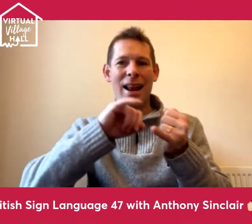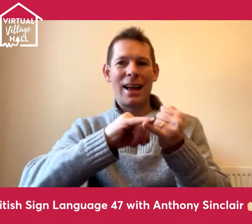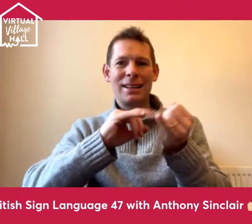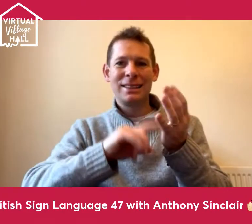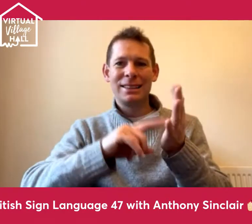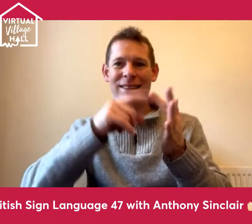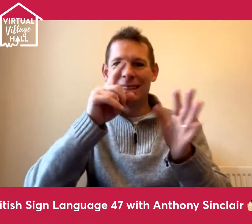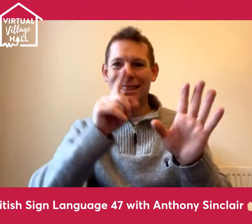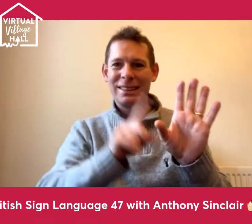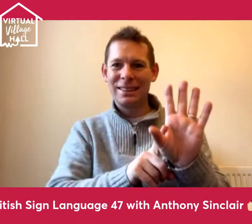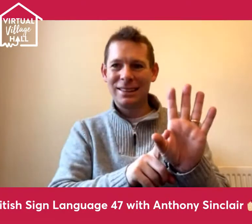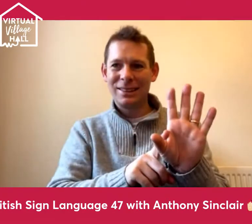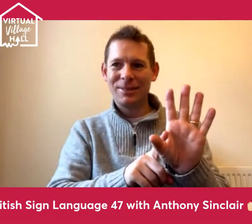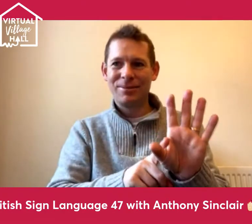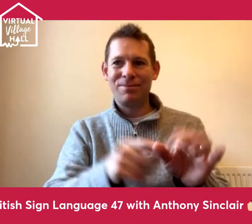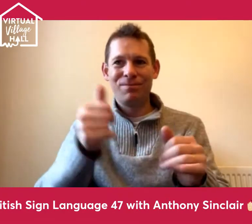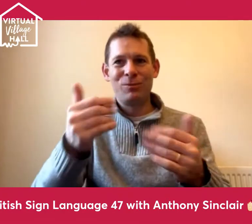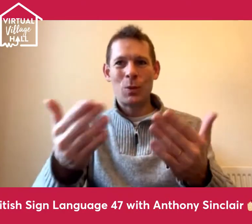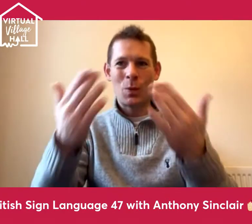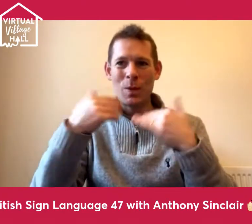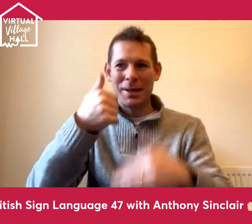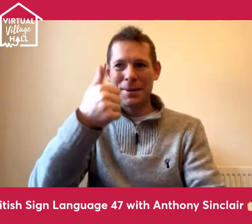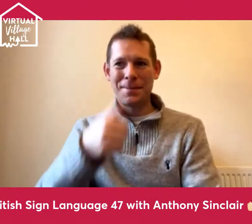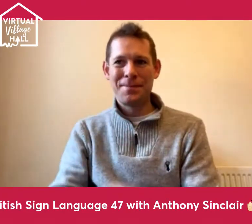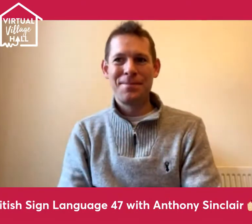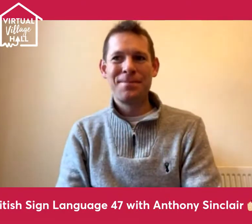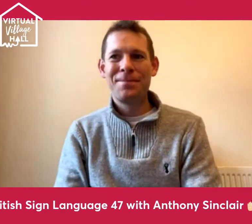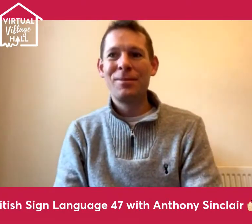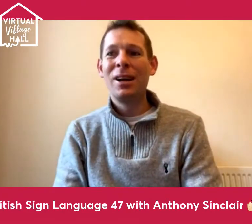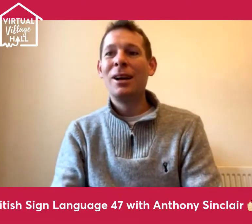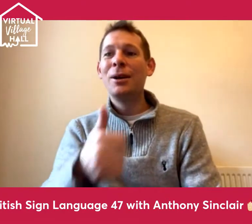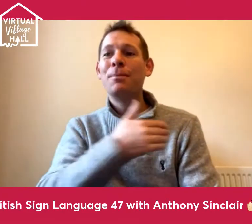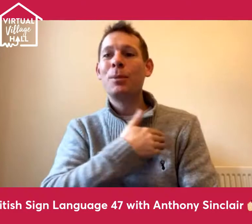Good morning to Leslie. You're very welcome to our session this morning.